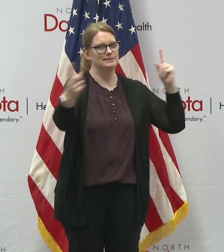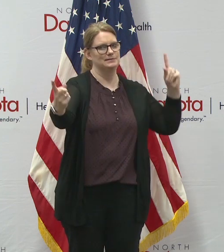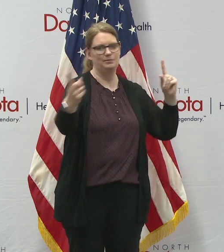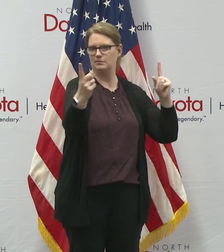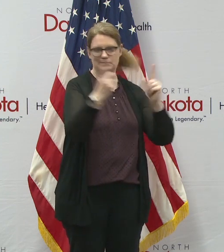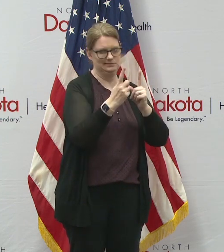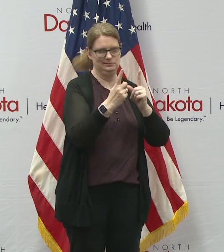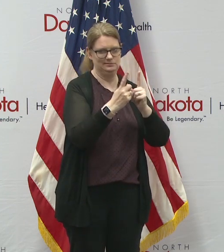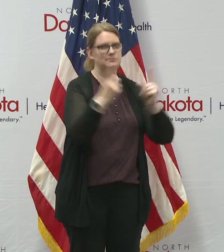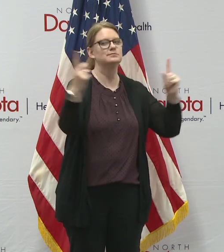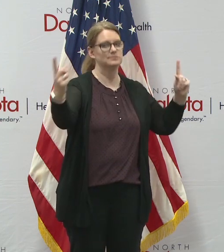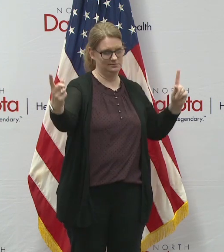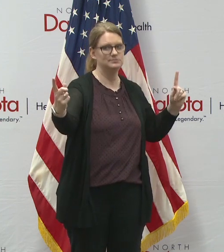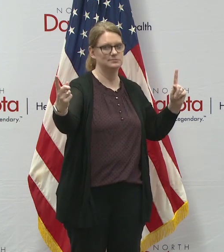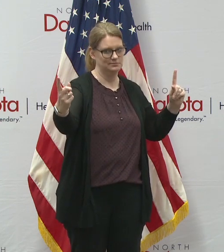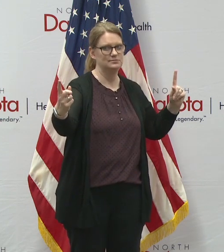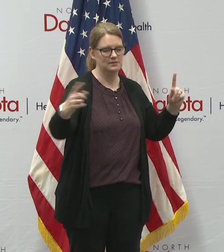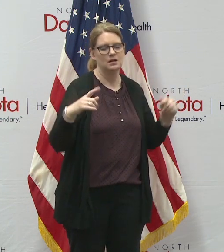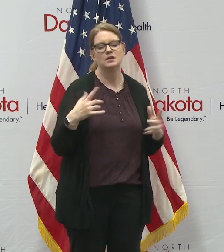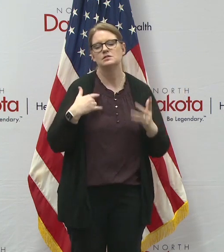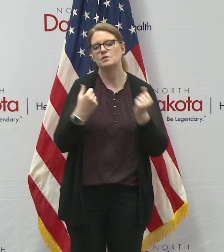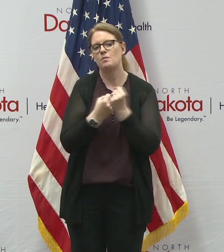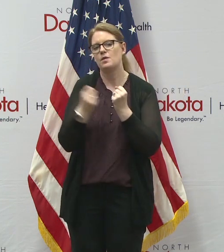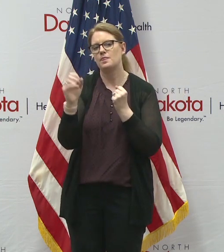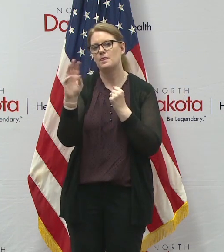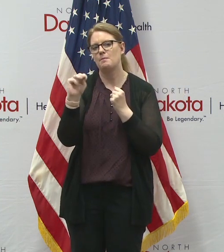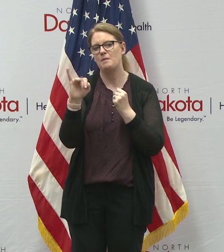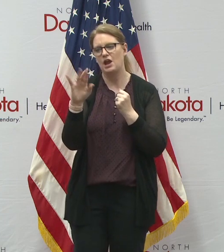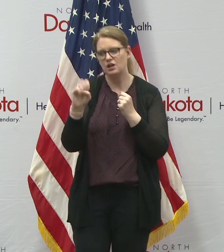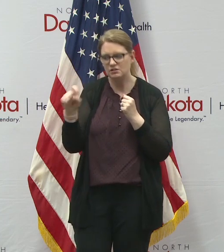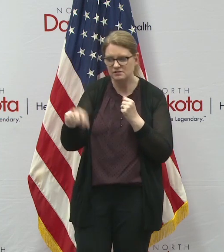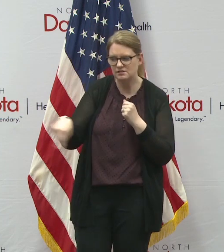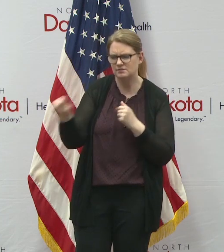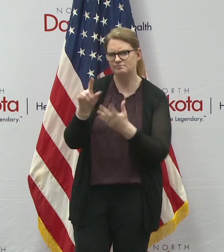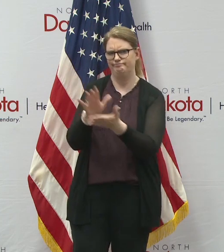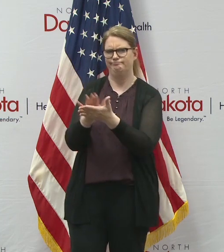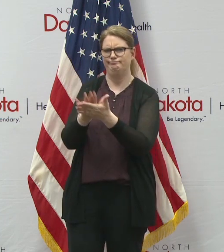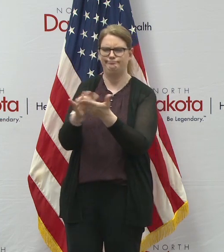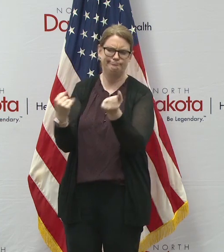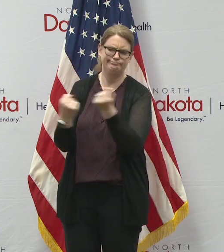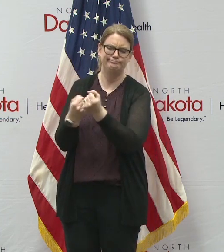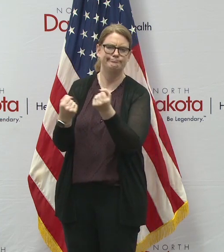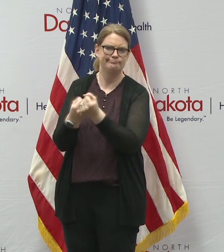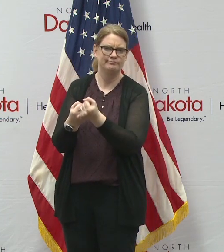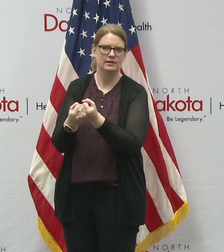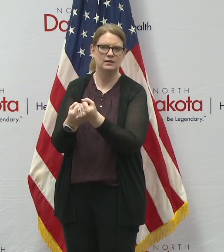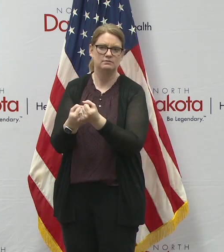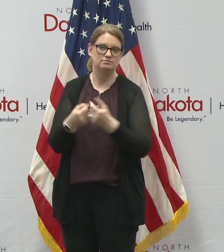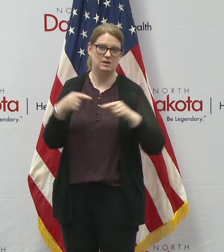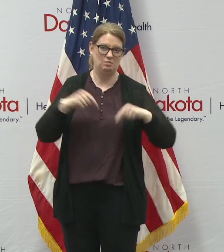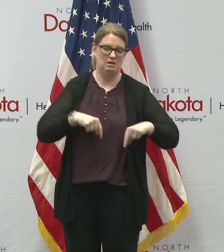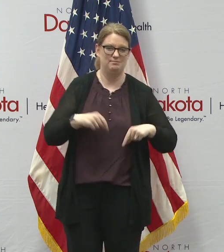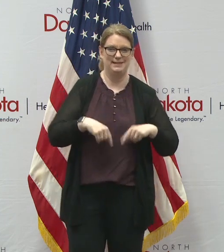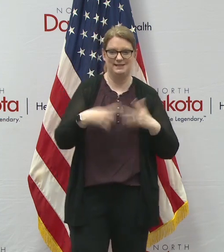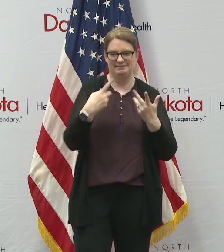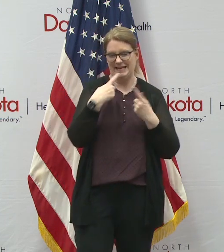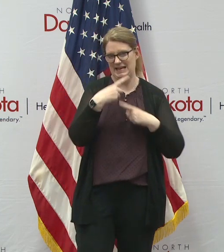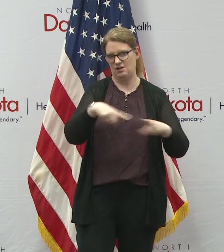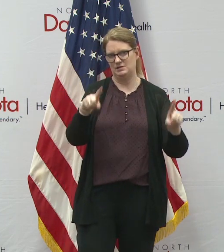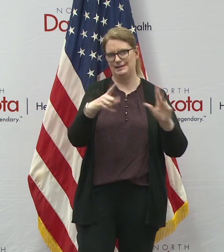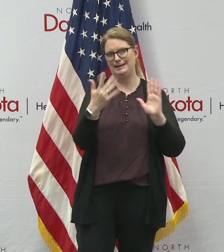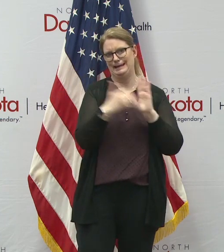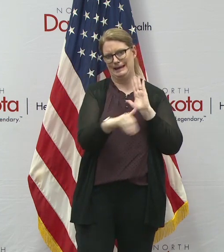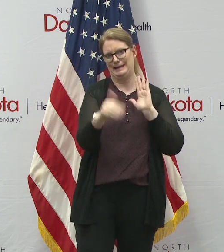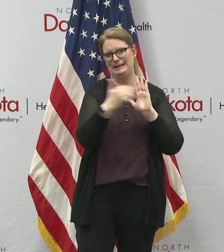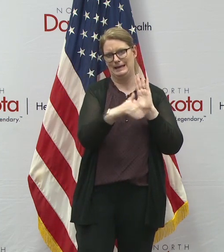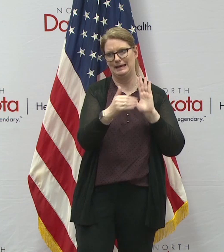appreciate the support of the mayors supporting and advocating for what we've been saying here at the state for some time, and so